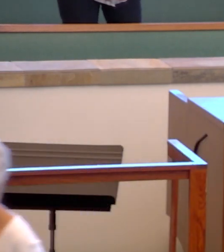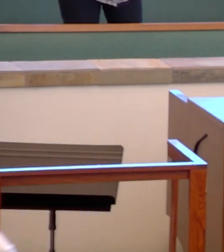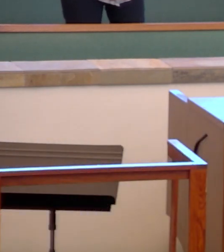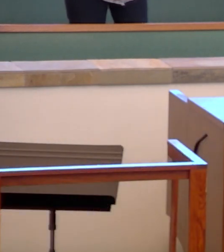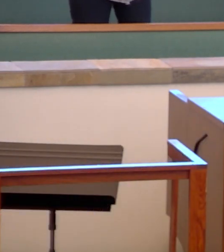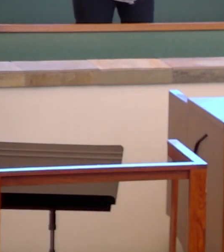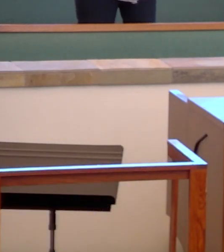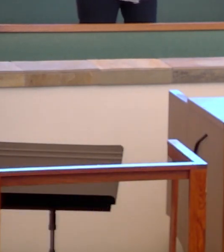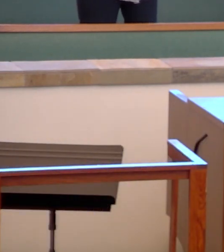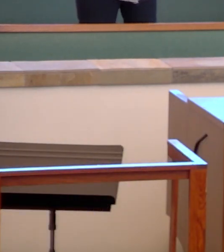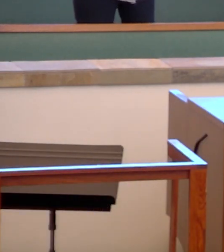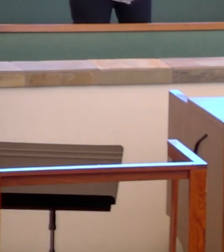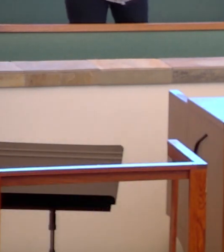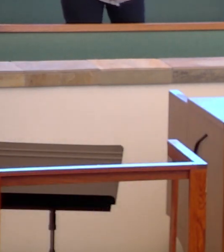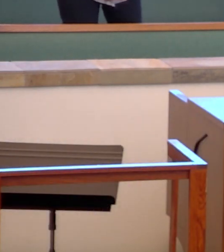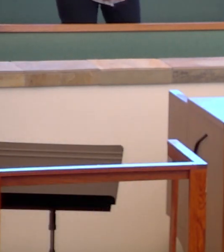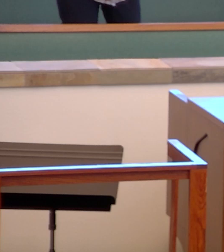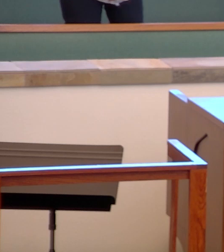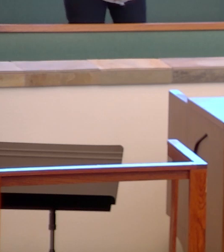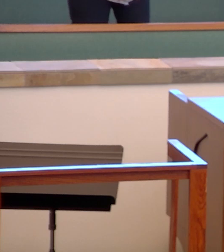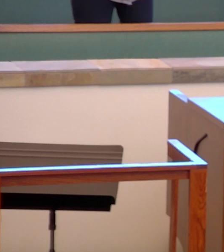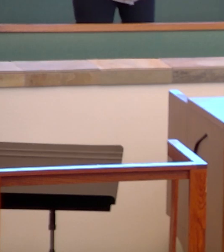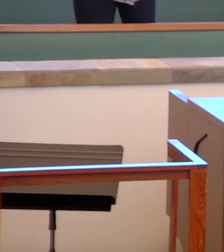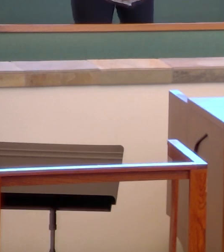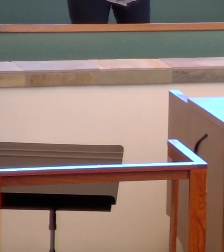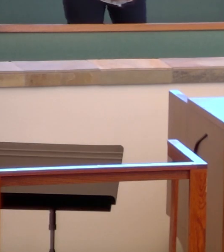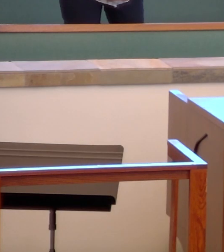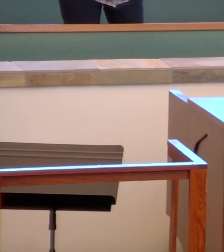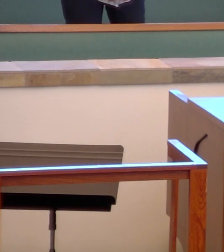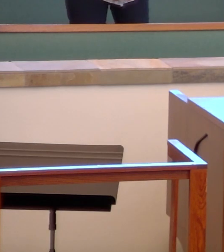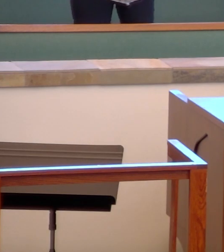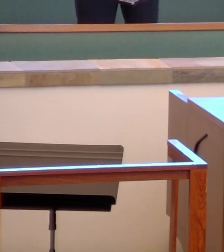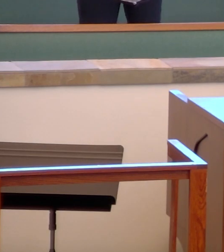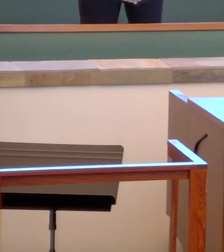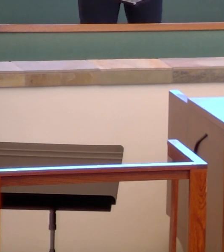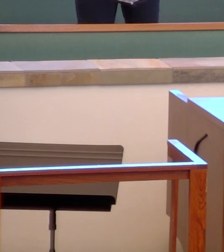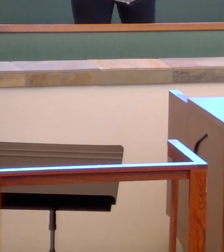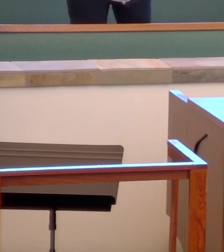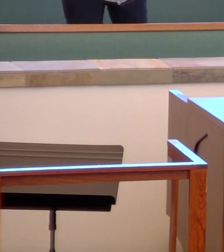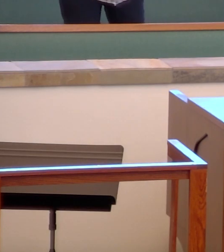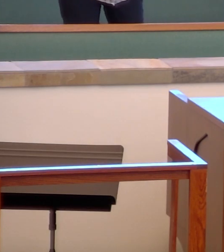Thank you.